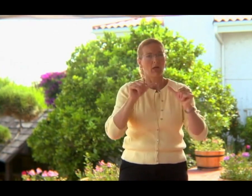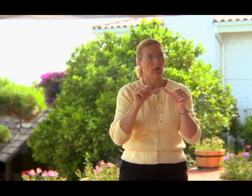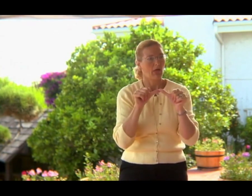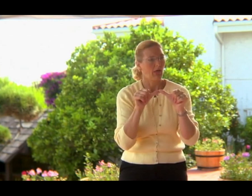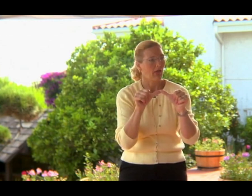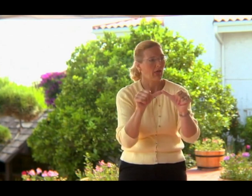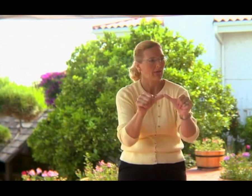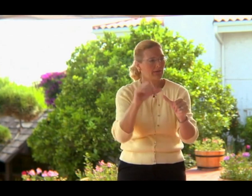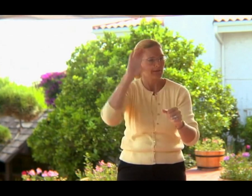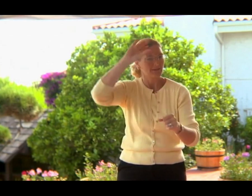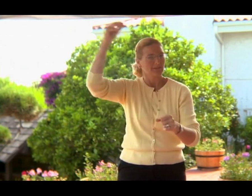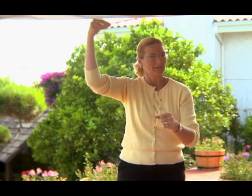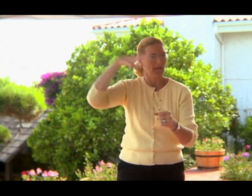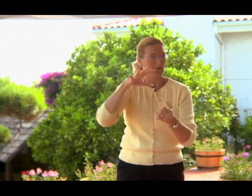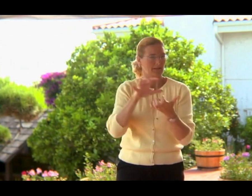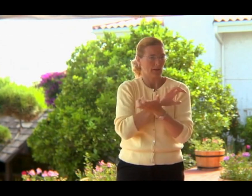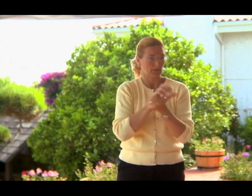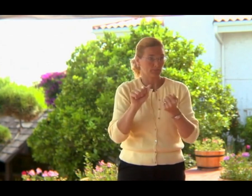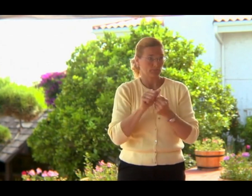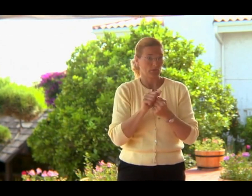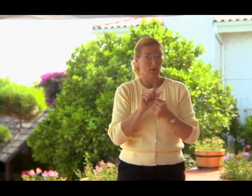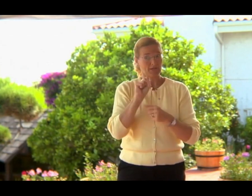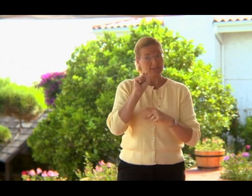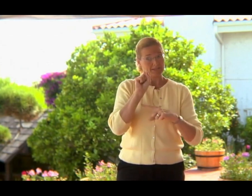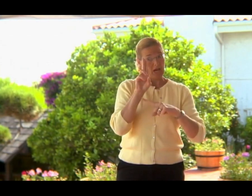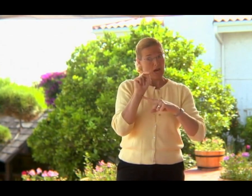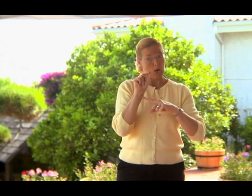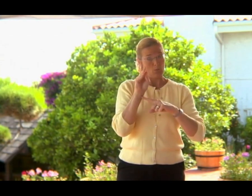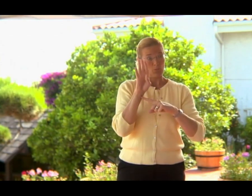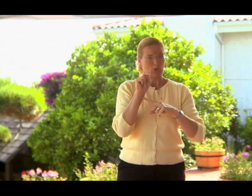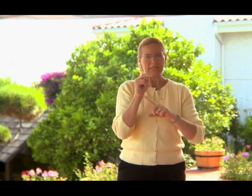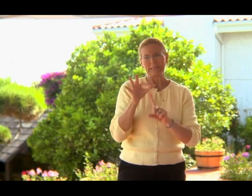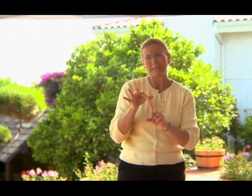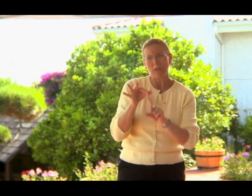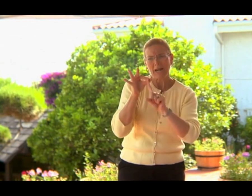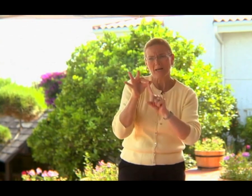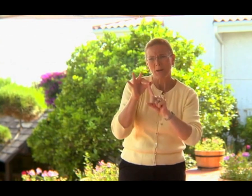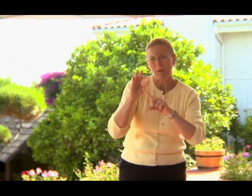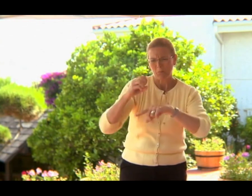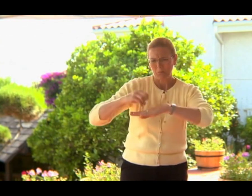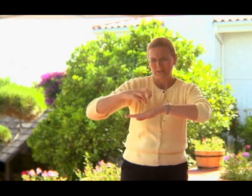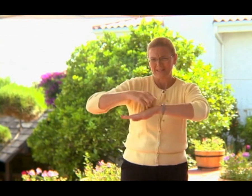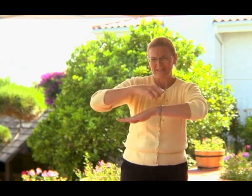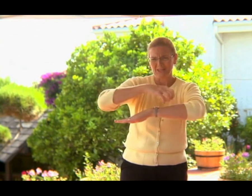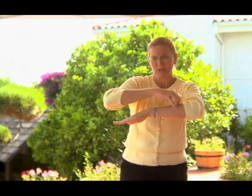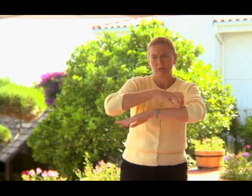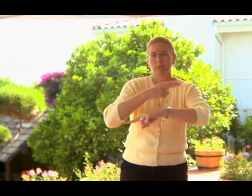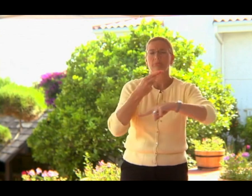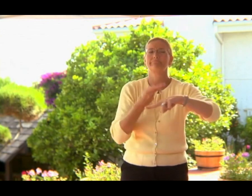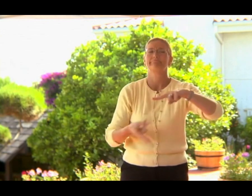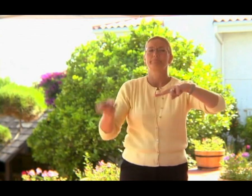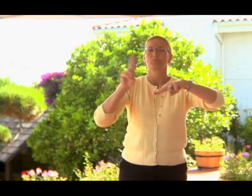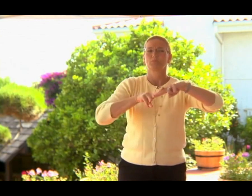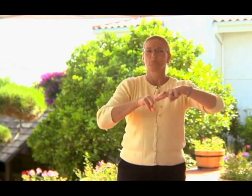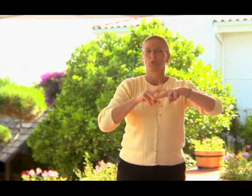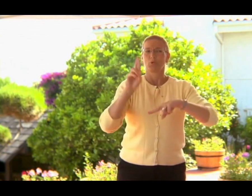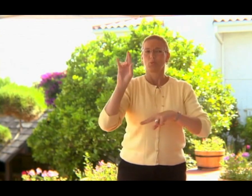adult, sun damage continues to happen. Sunburns, especially blistering ones, increase your risk of